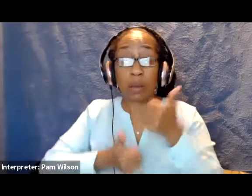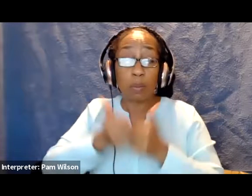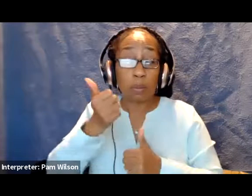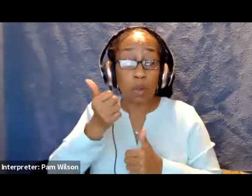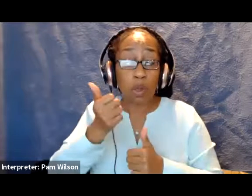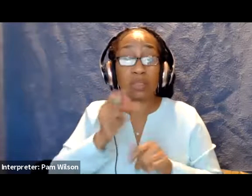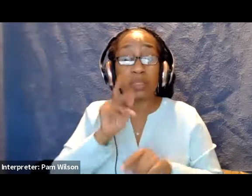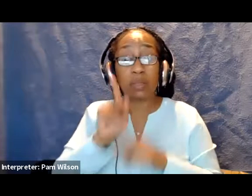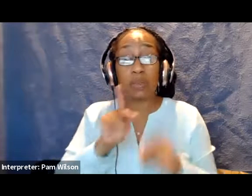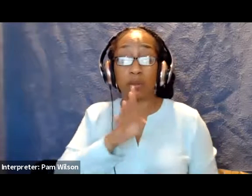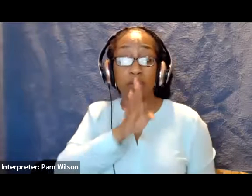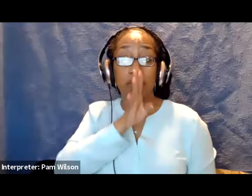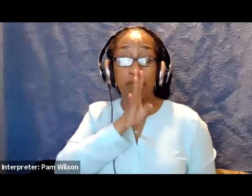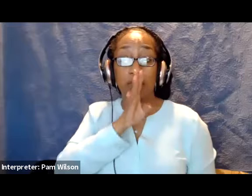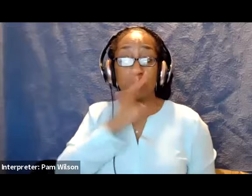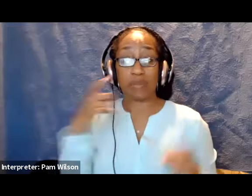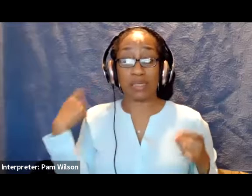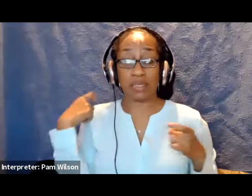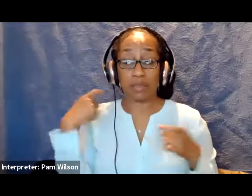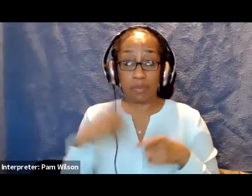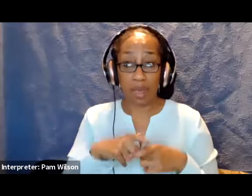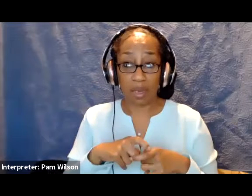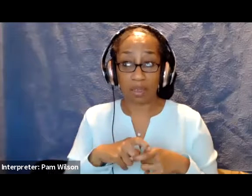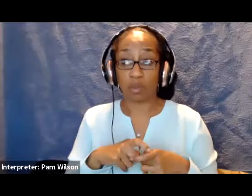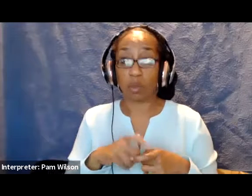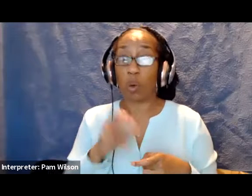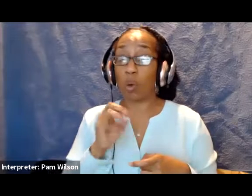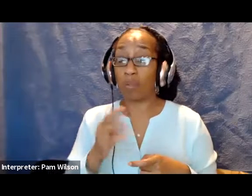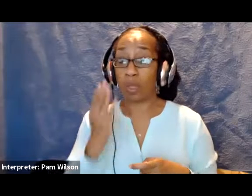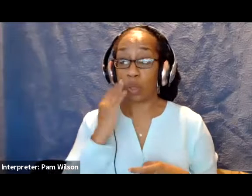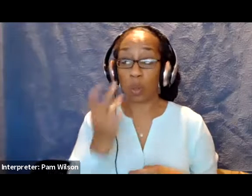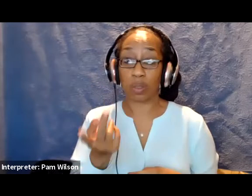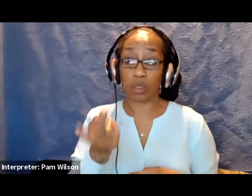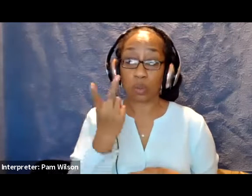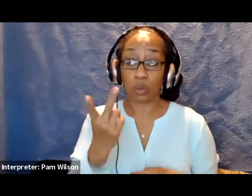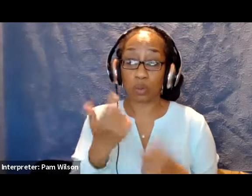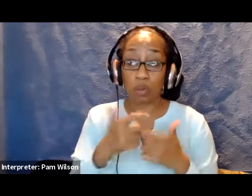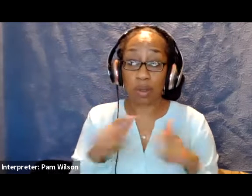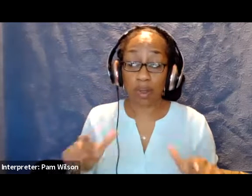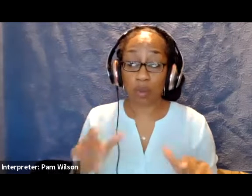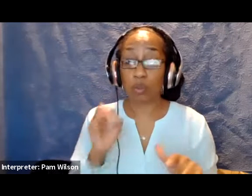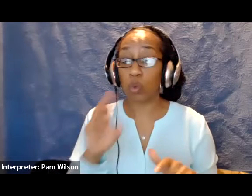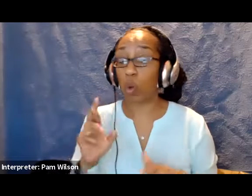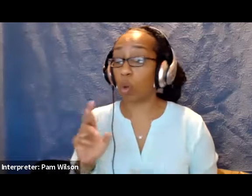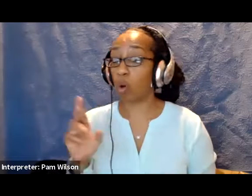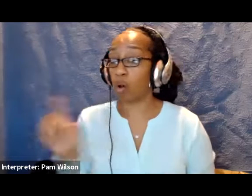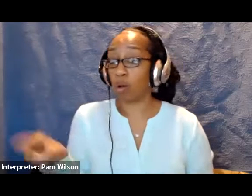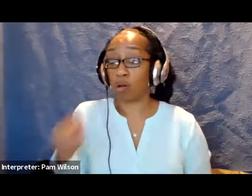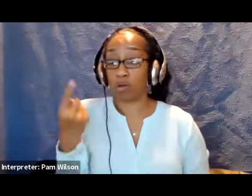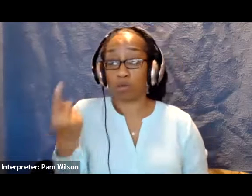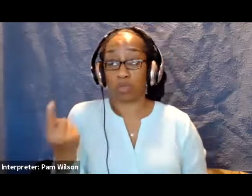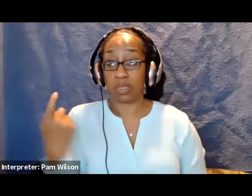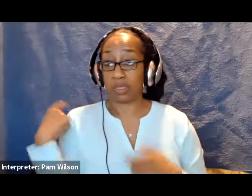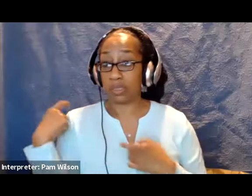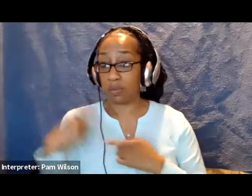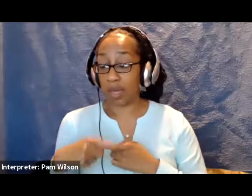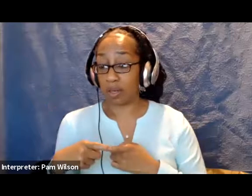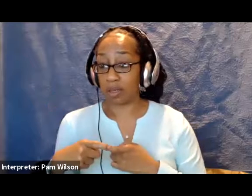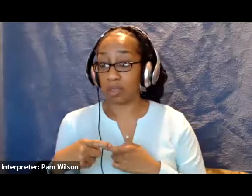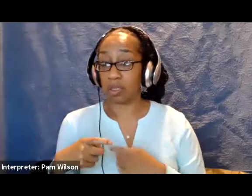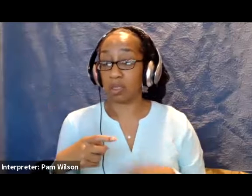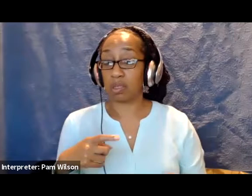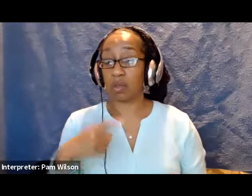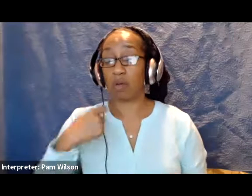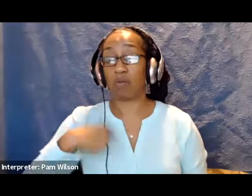are Spanish speaking. Either they're bilingual or Spanish only. So for us, it may make